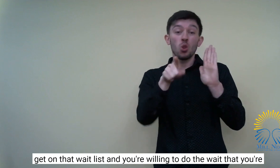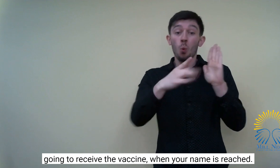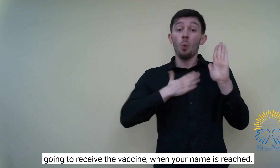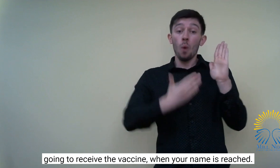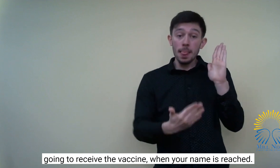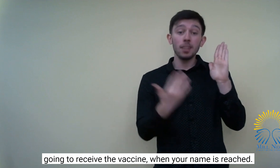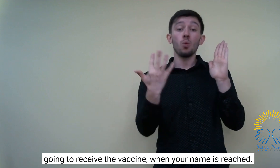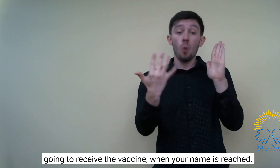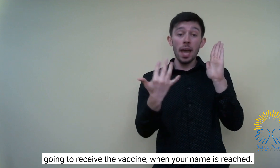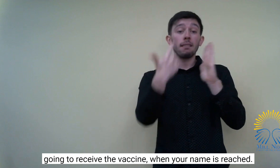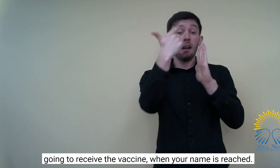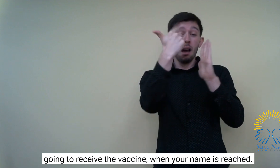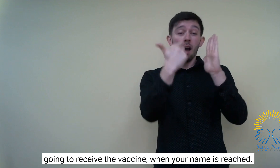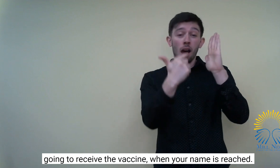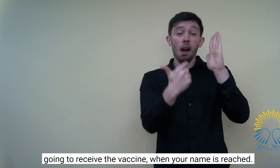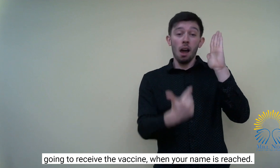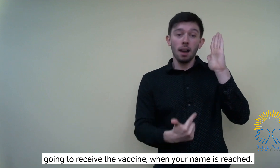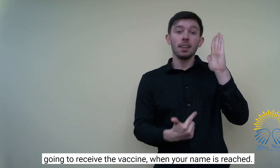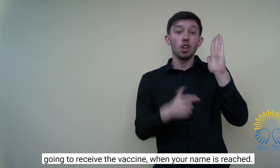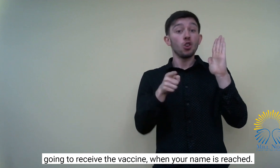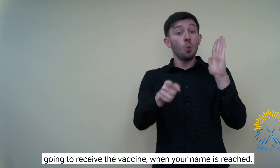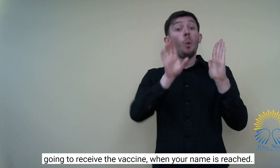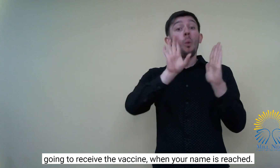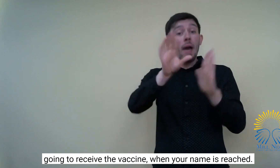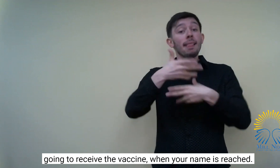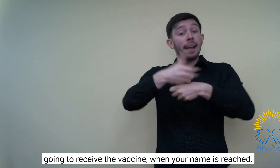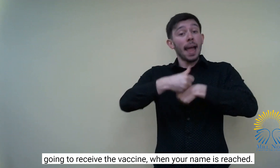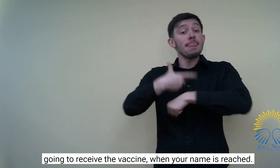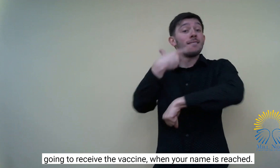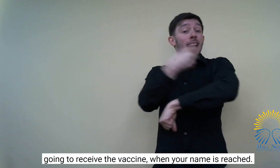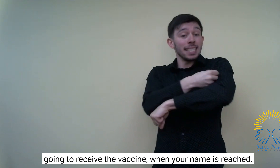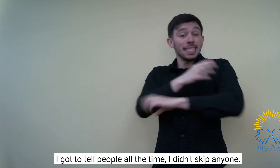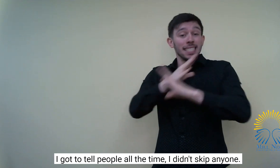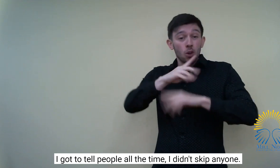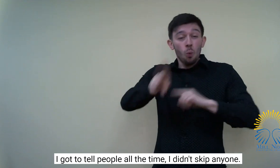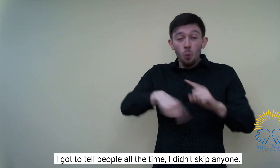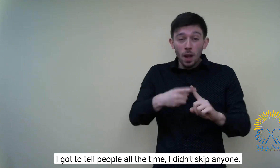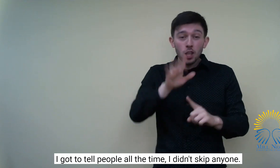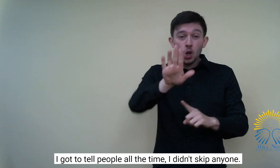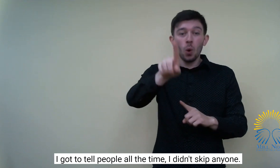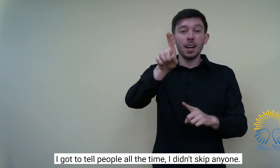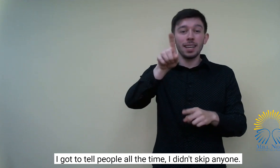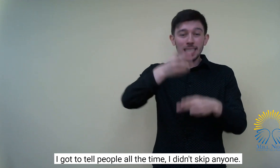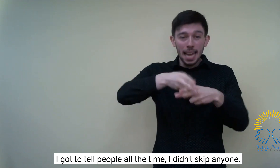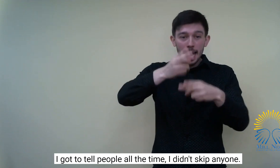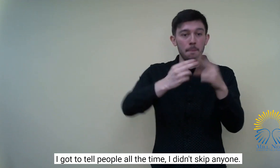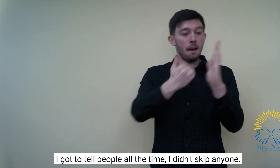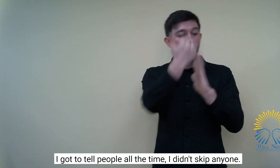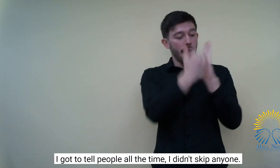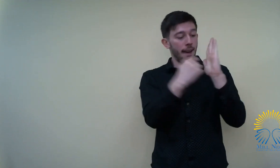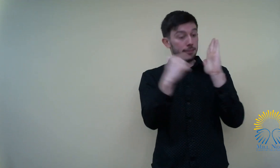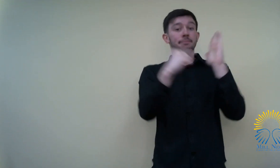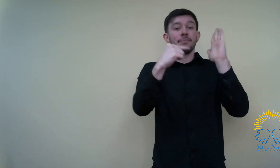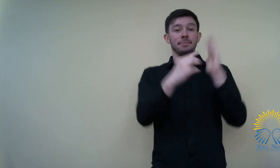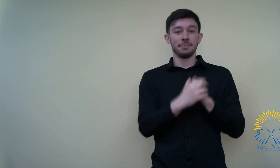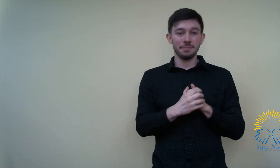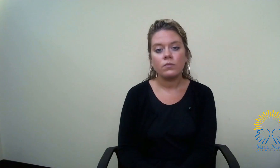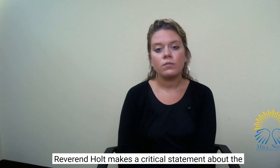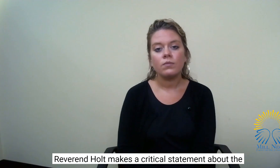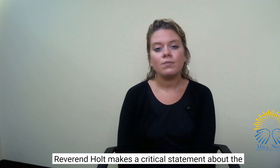going to receive the vaccine when your name is reached. Like I tell people all the time, I didn't skip anyone. Reverend